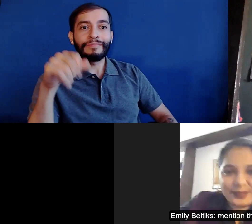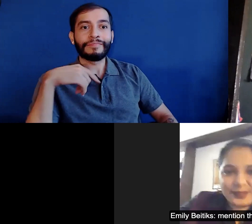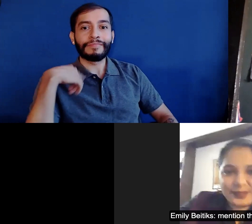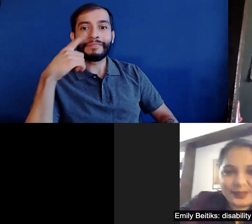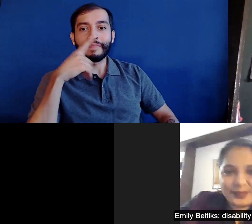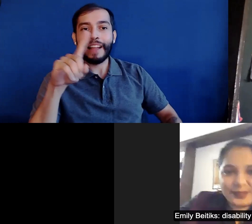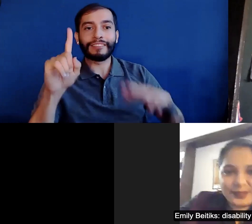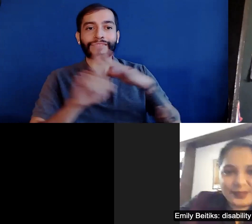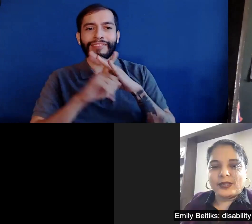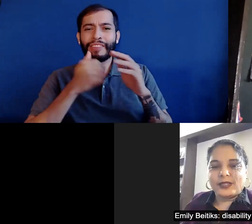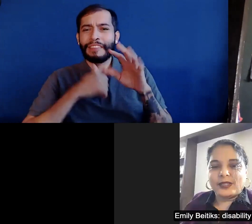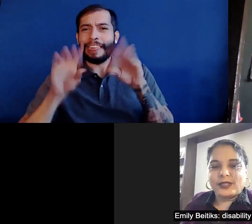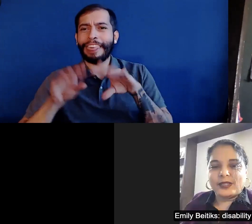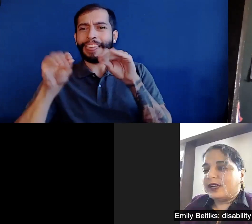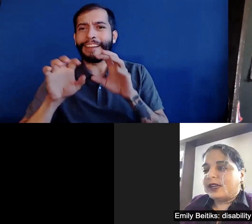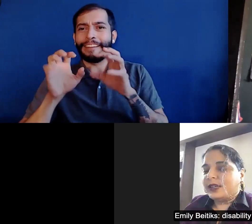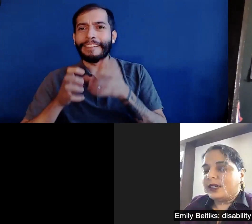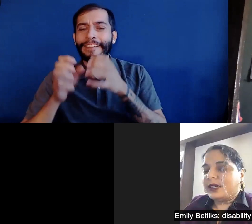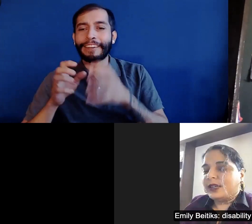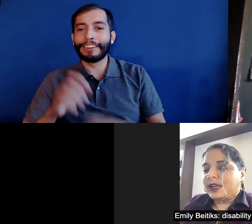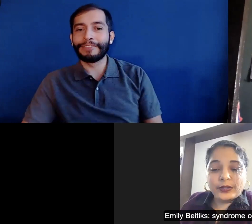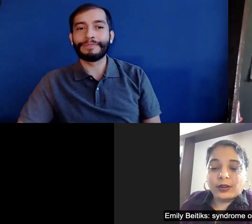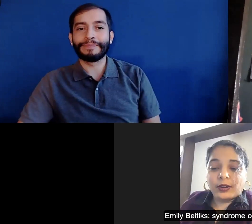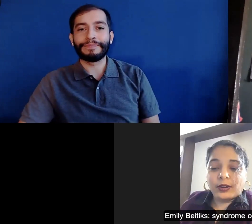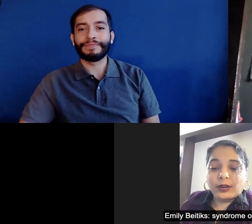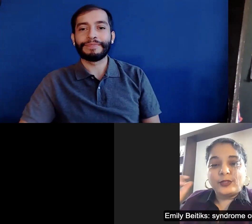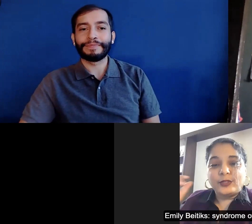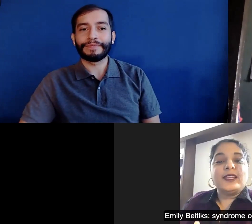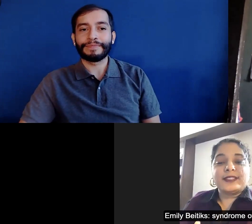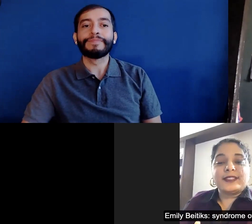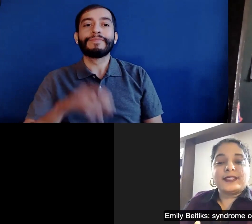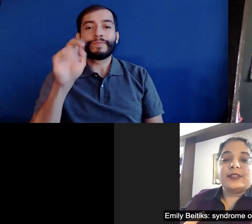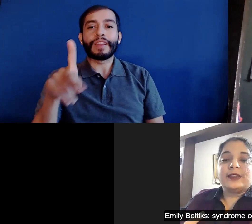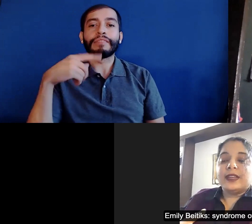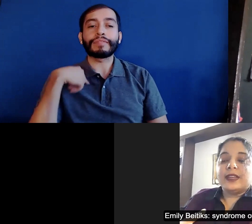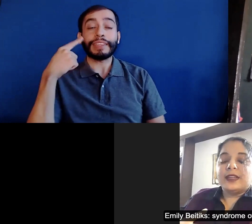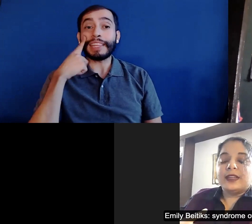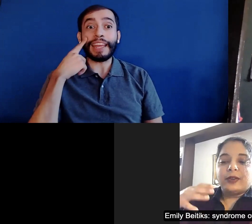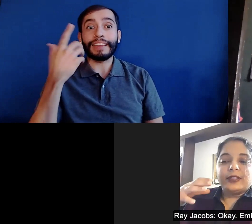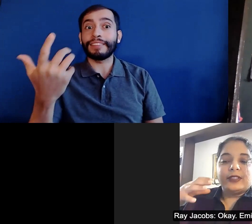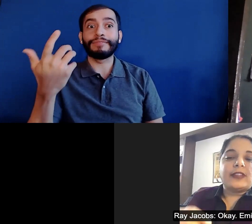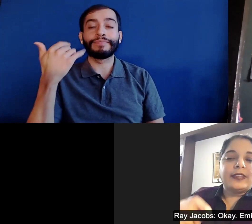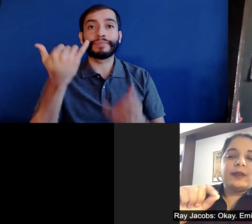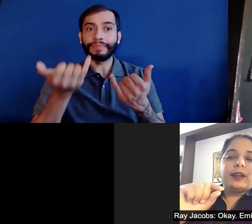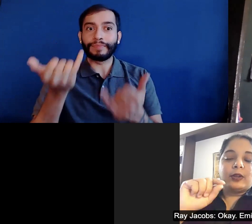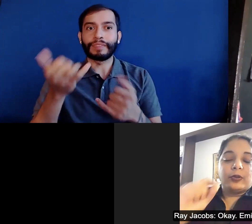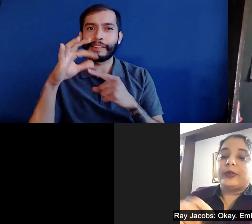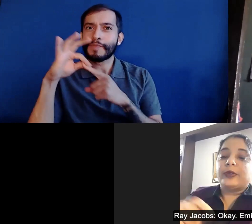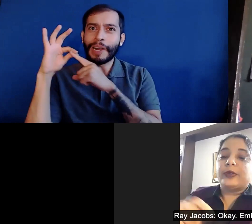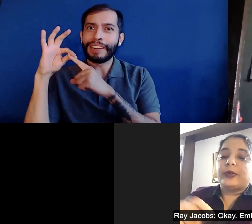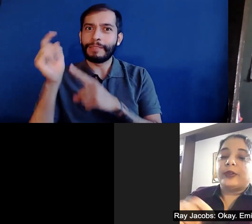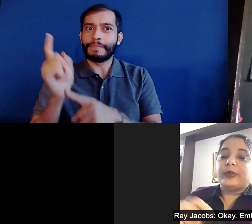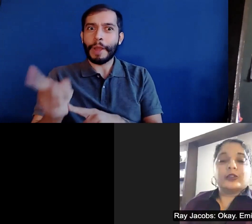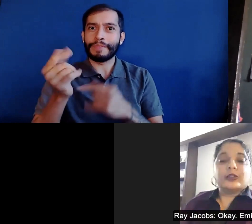I end up fighting with my phone a little bit here. I think we are at a unique time period that there is definitely a greater